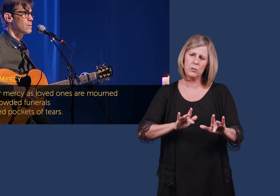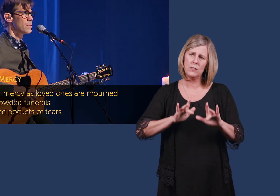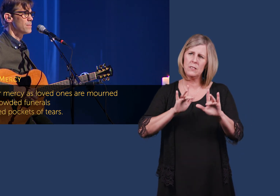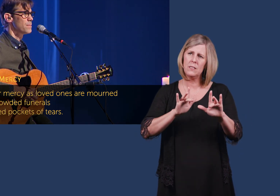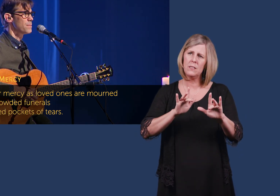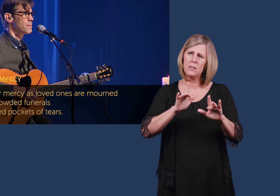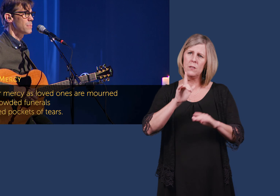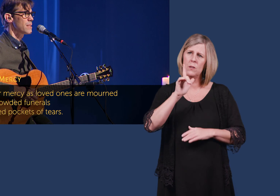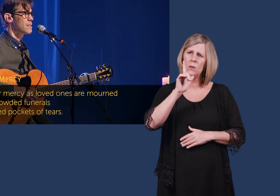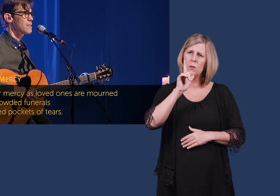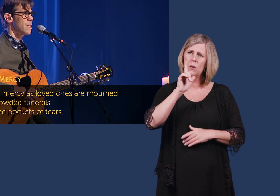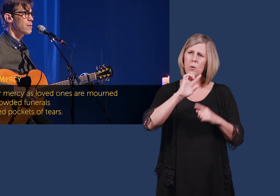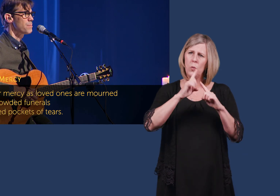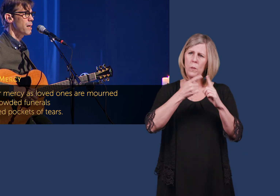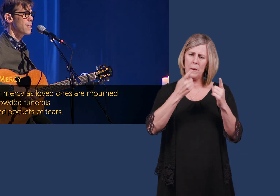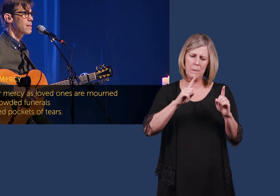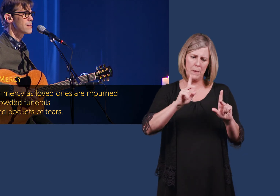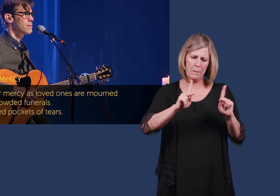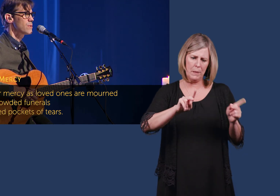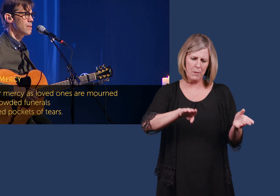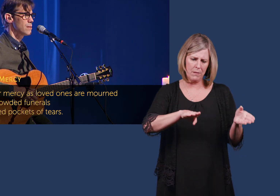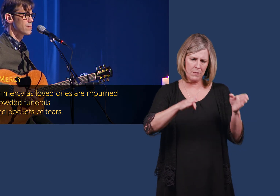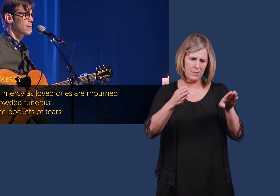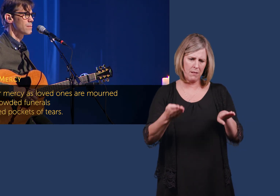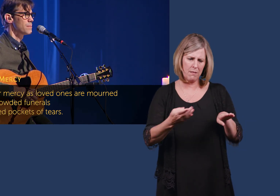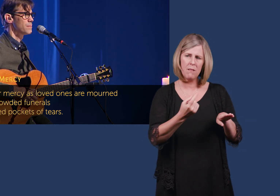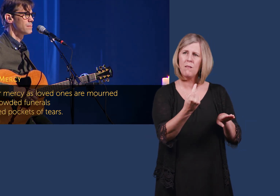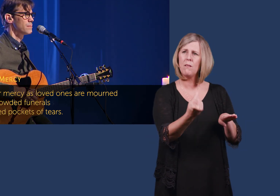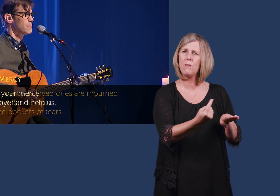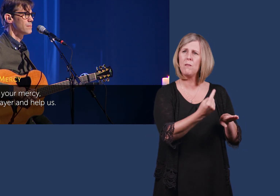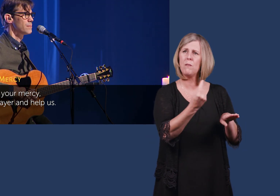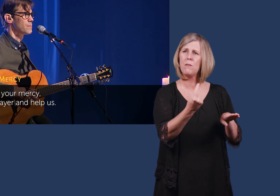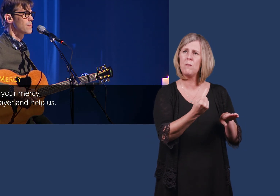funerals, but in scattered pockets of tears.